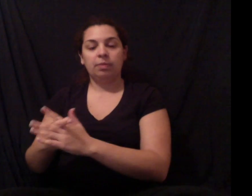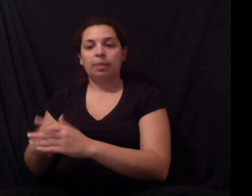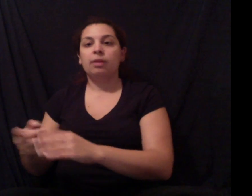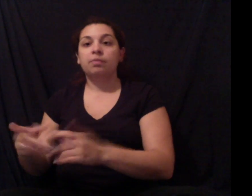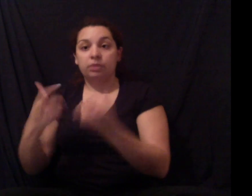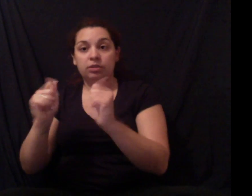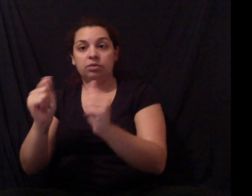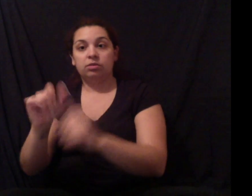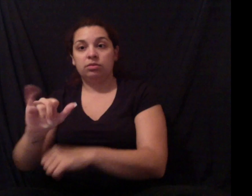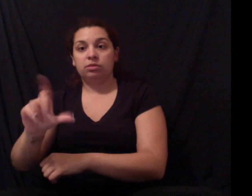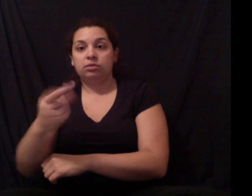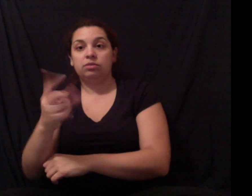today at